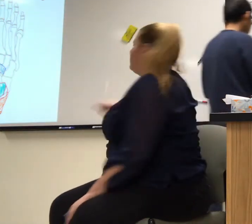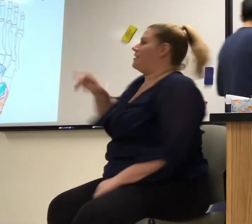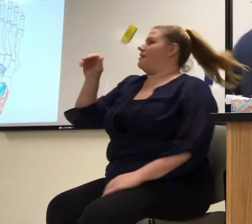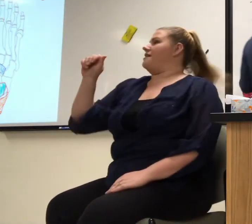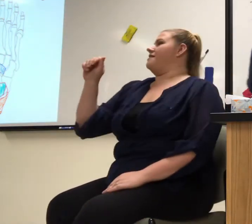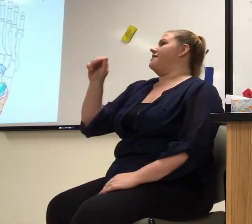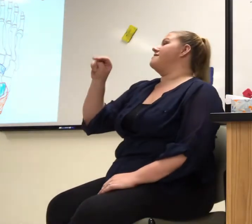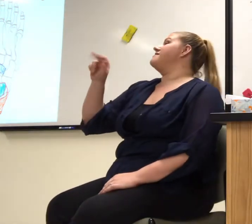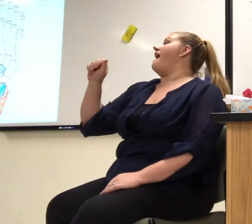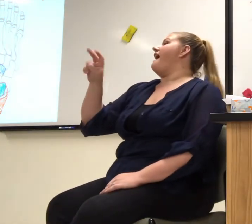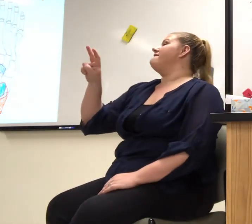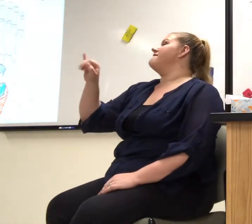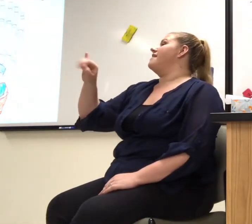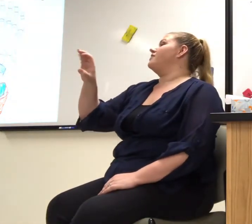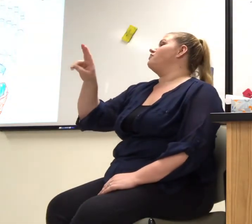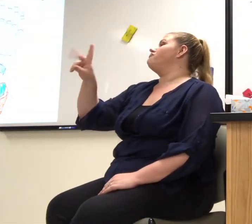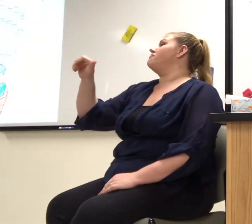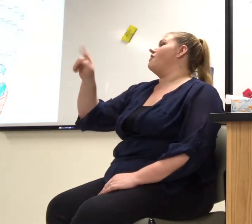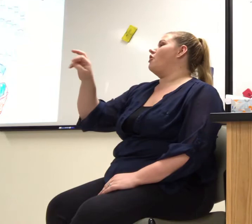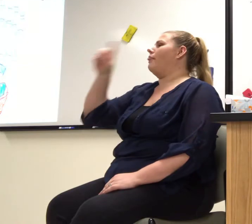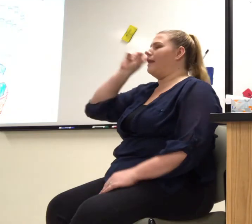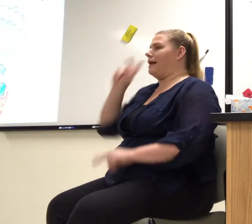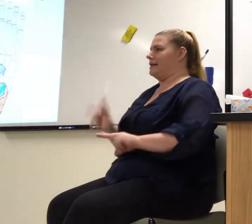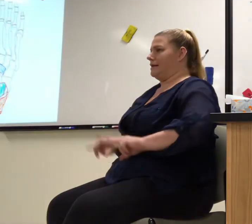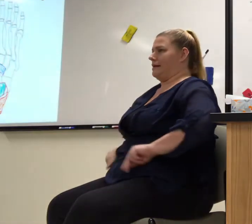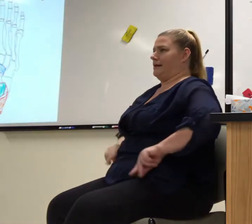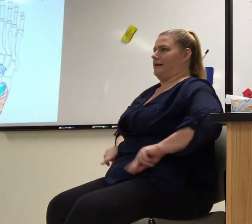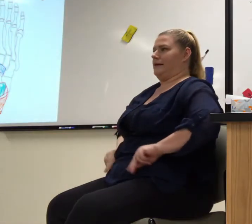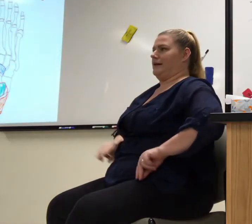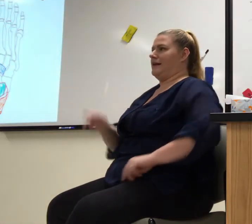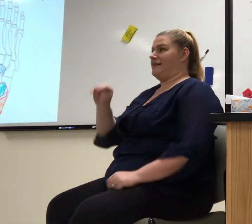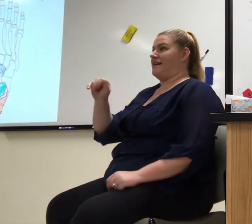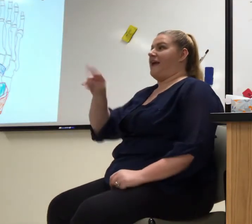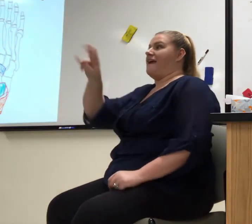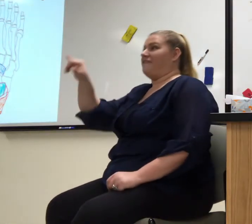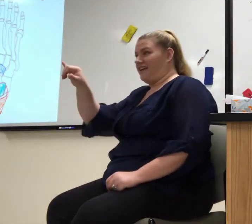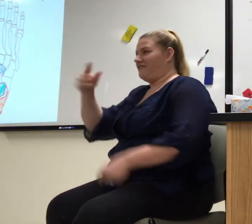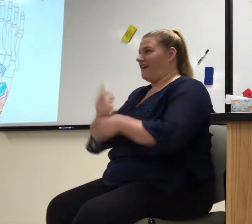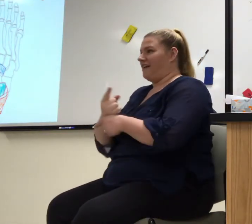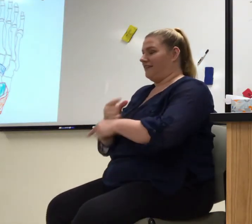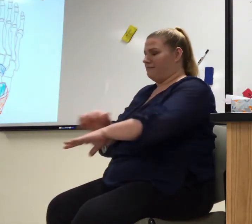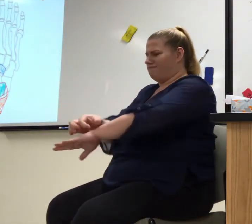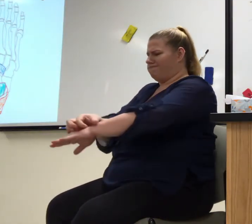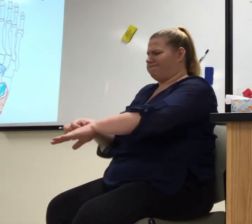So I colored navicular blue. The one next to it is cuboid.